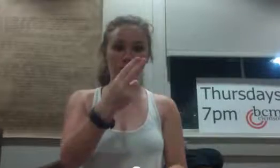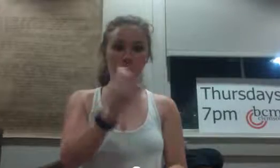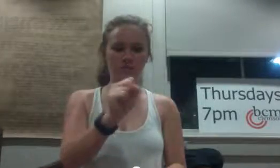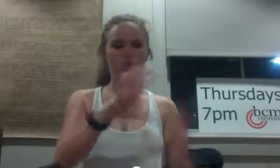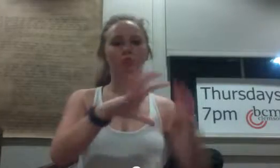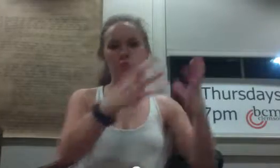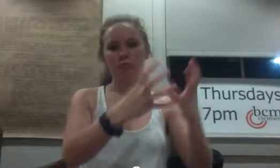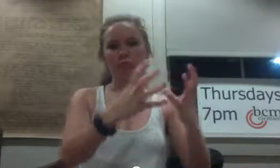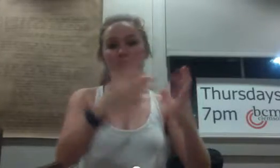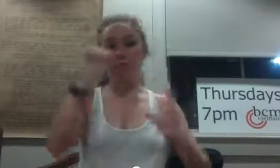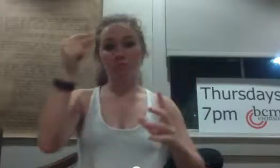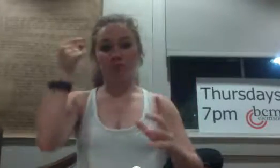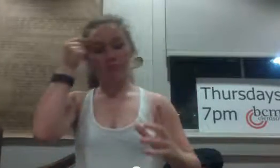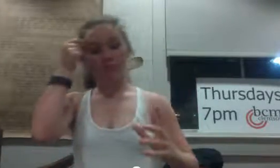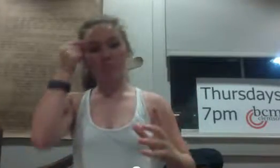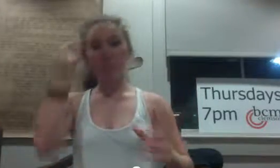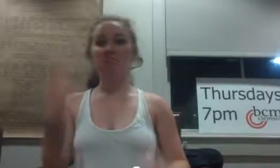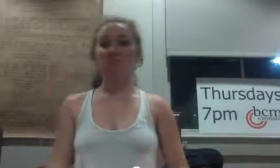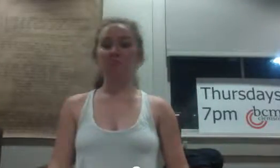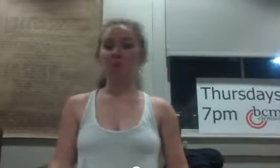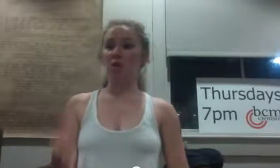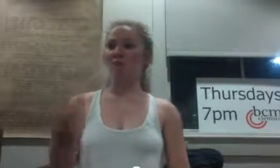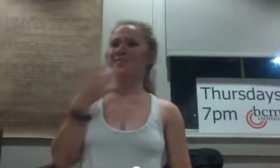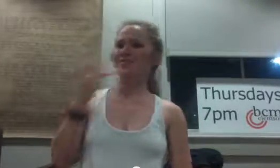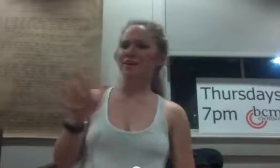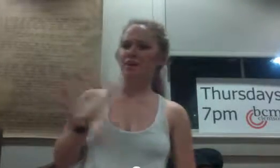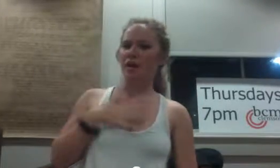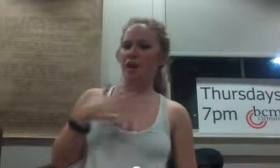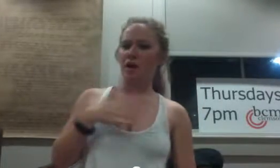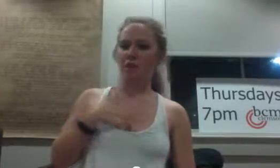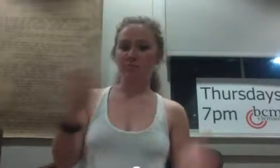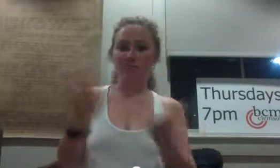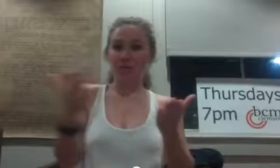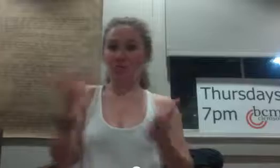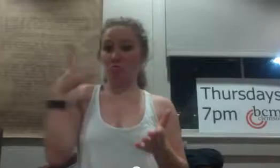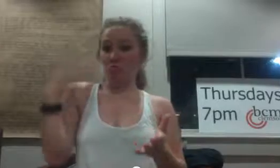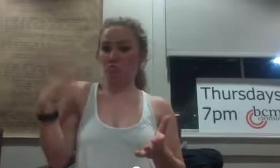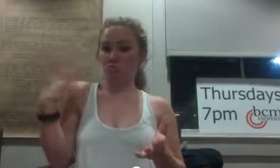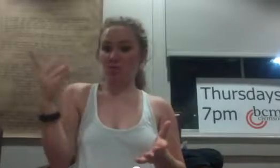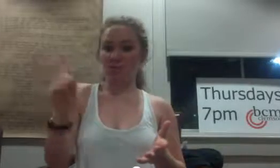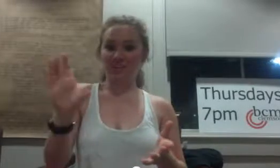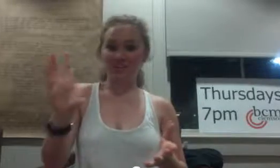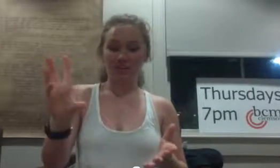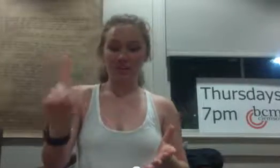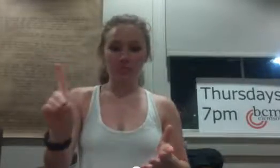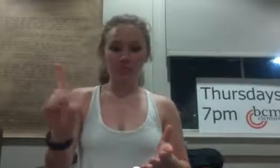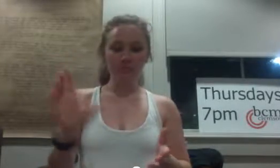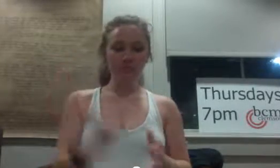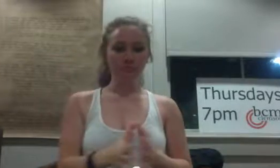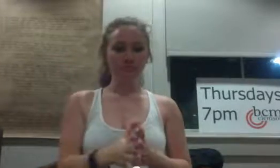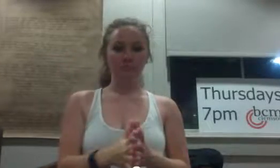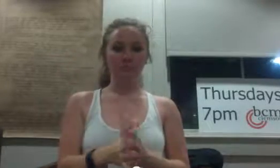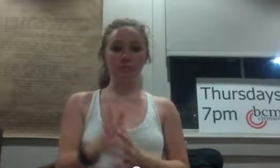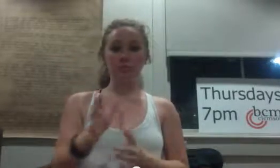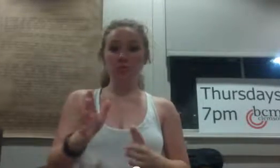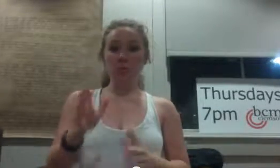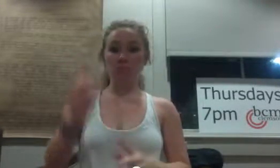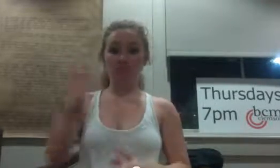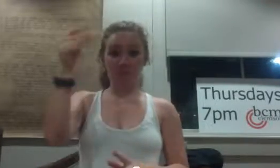So, do you see it? We should be near there. So, can you describe the